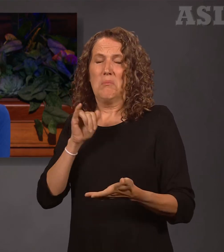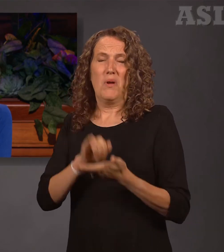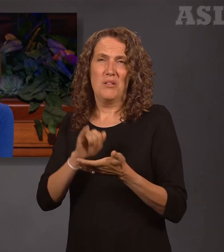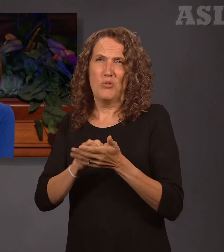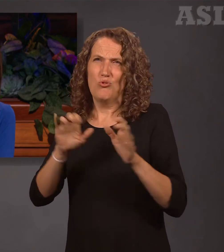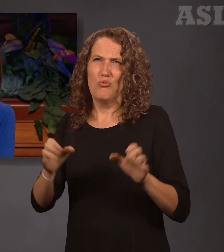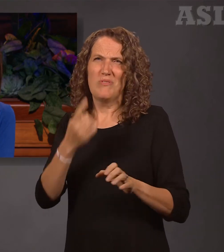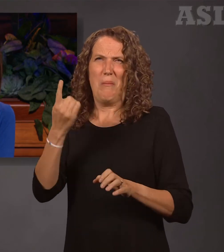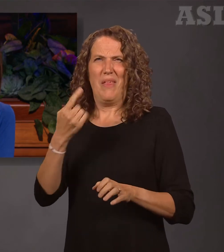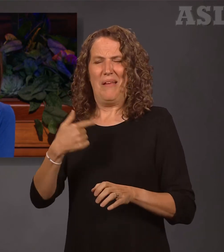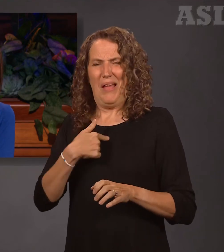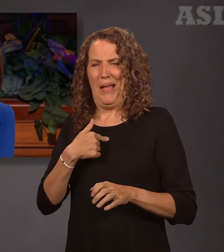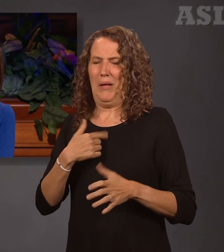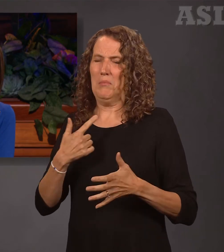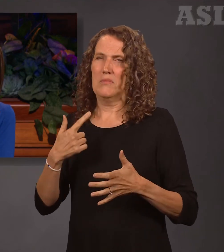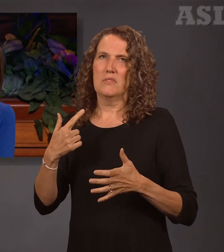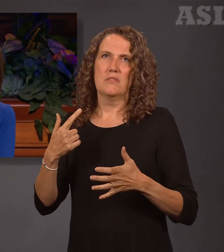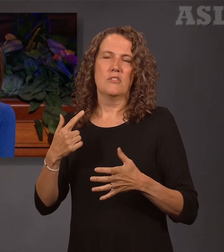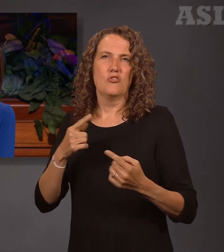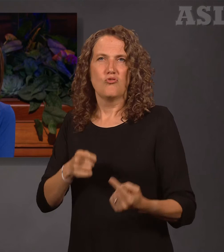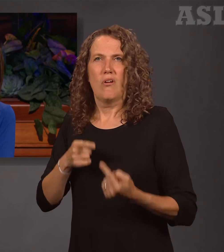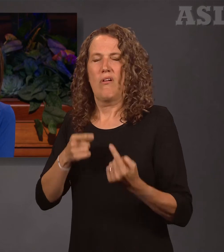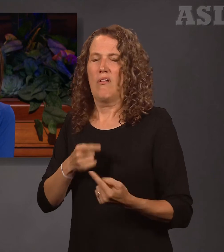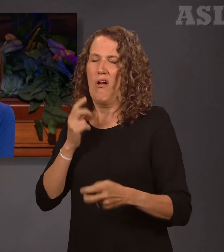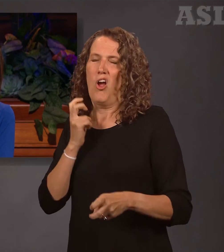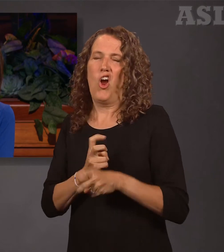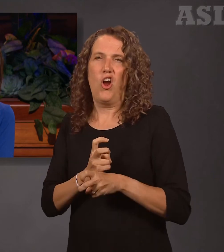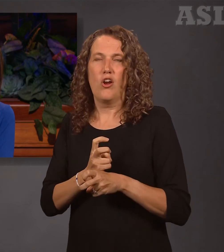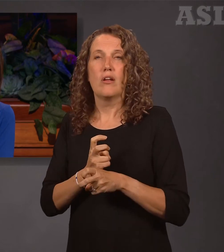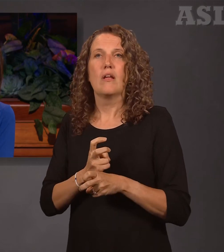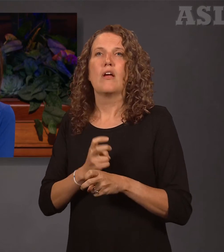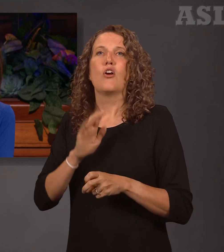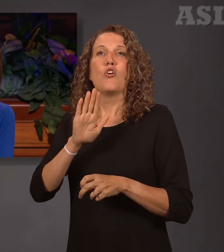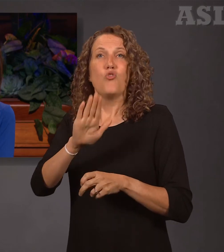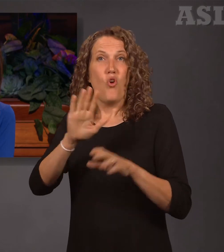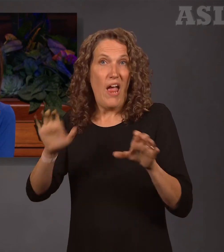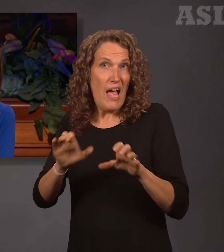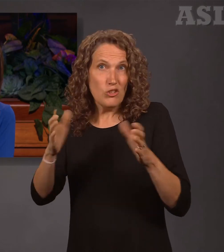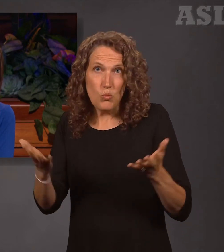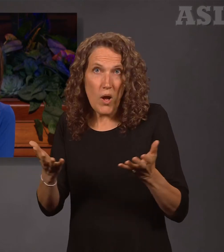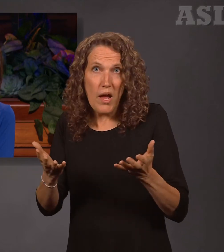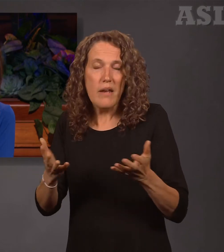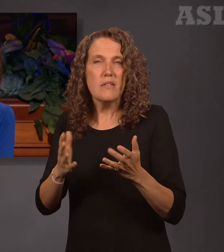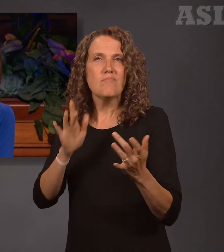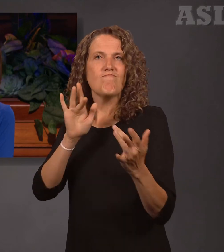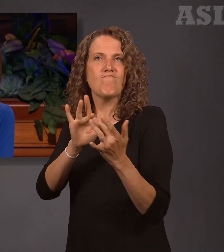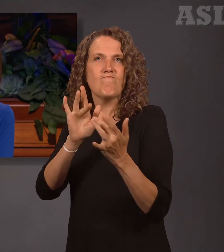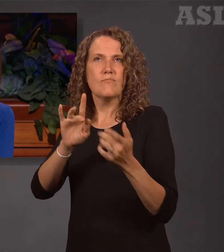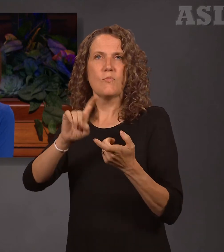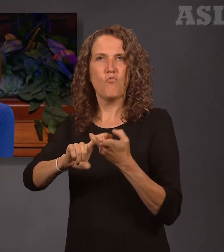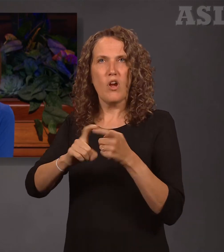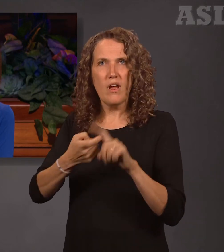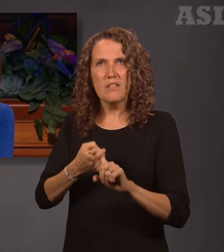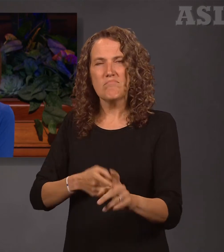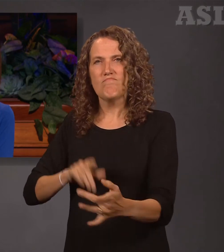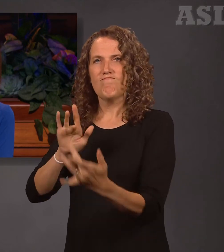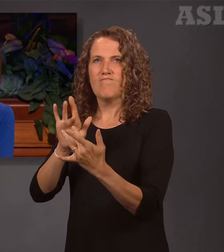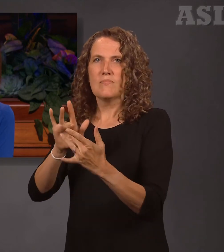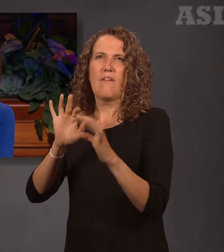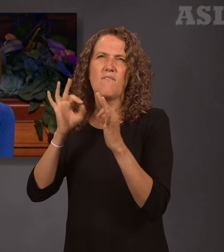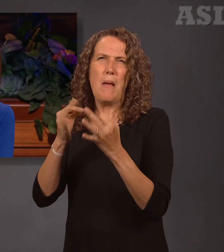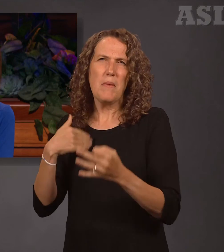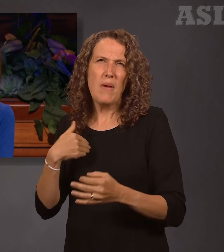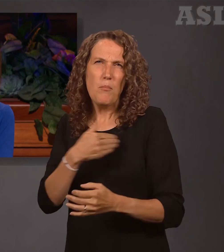please let your action be to reach out for help to a friend a family member